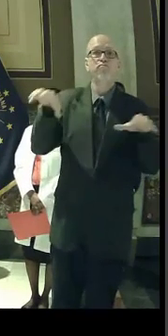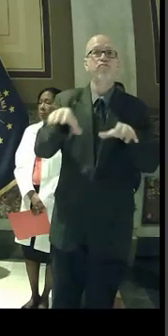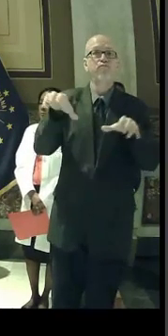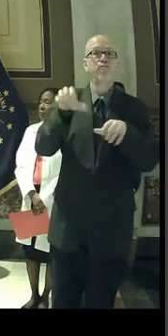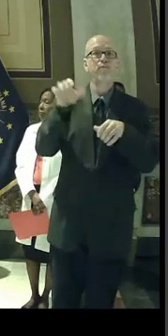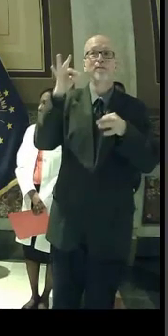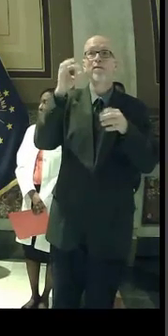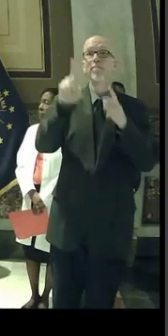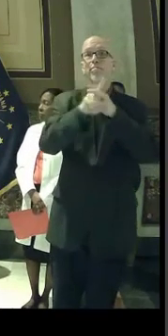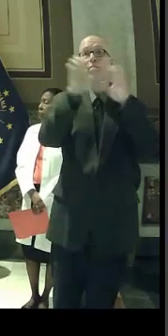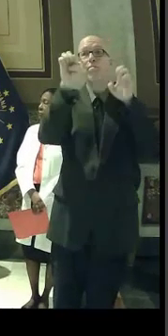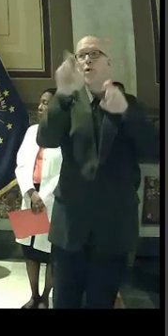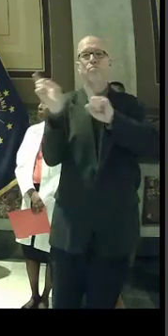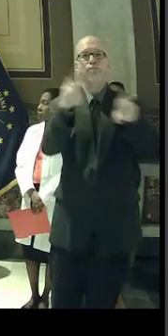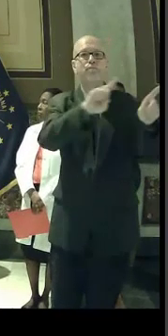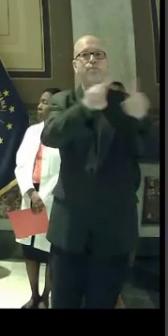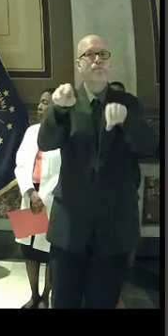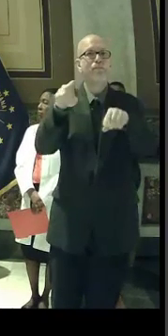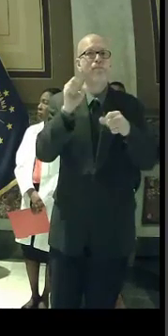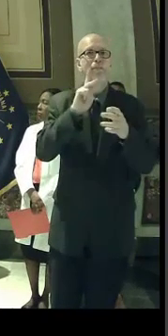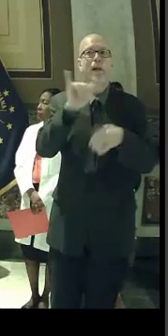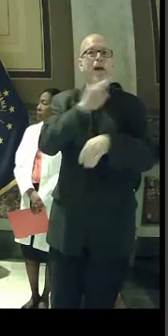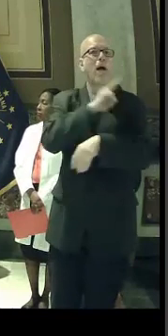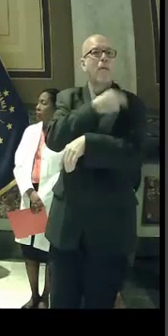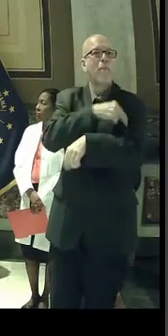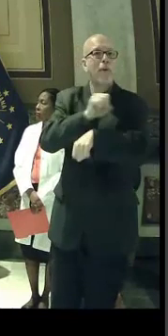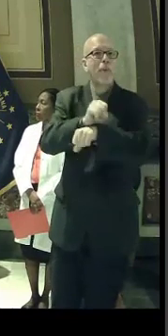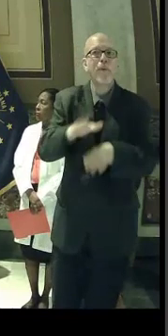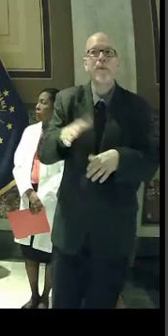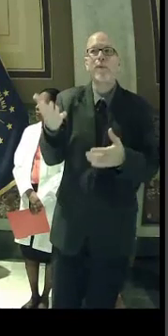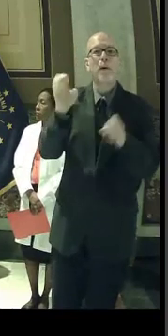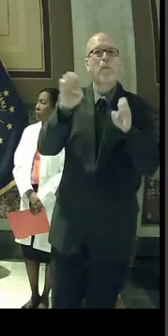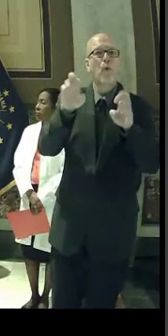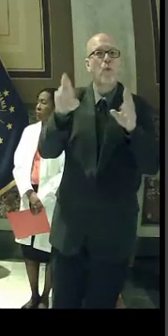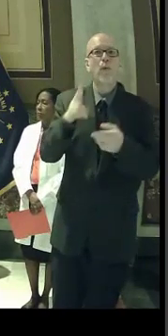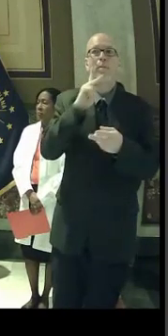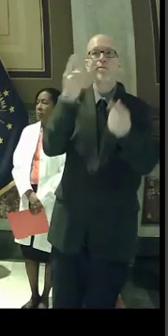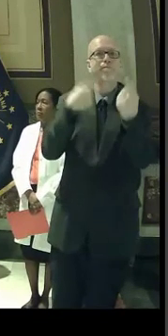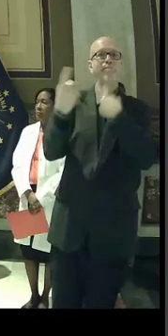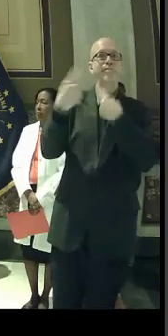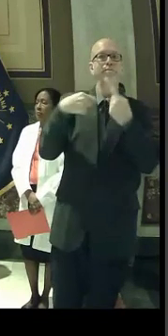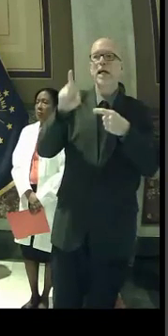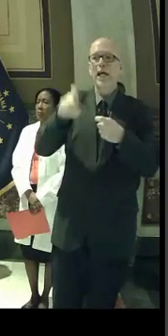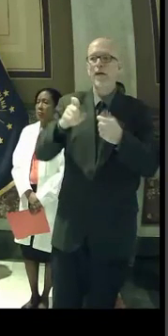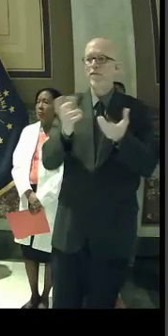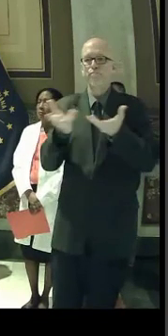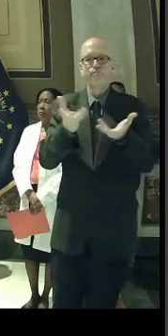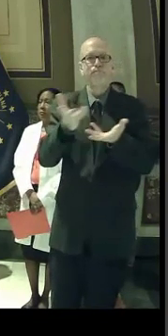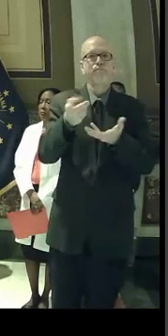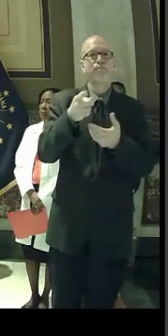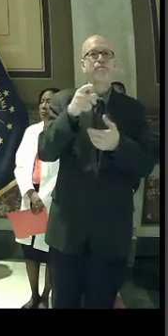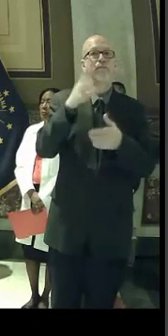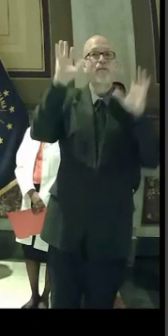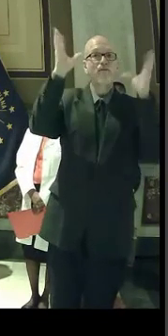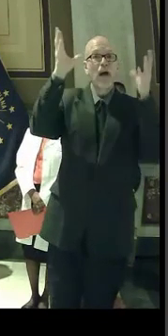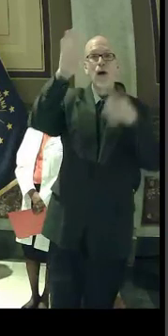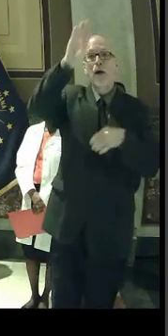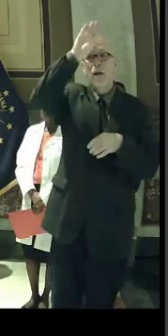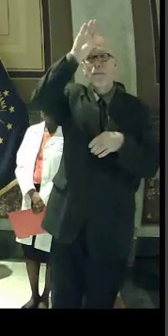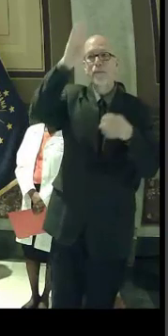and as Dr. Box mentioned about the hospital workers, those first responders, law enforcement, EMS, fire,